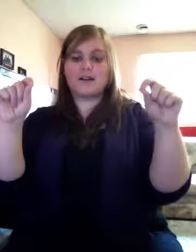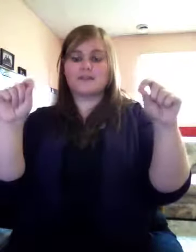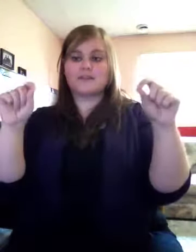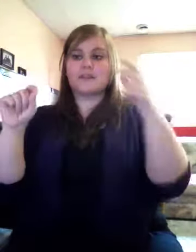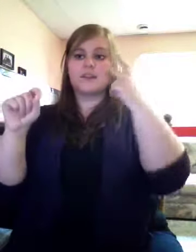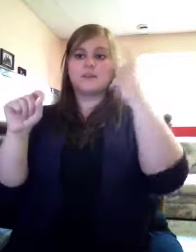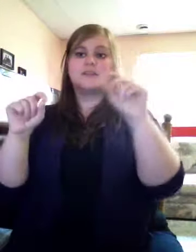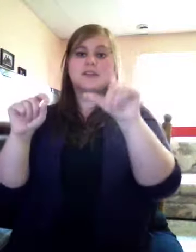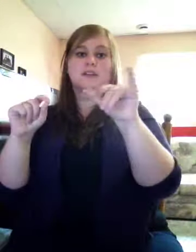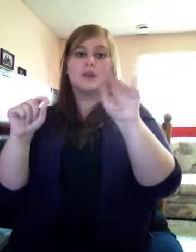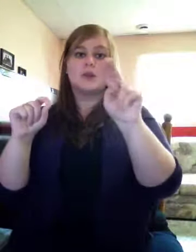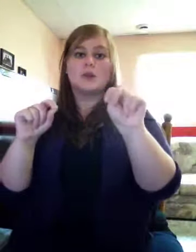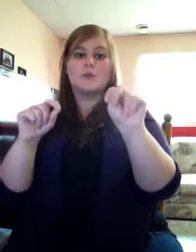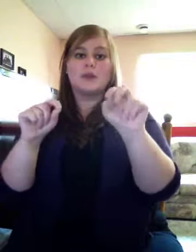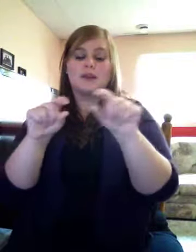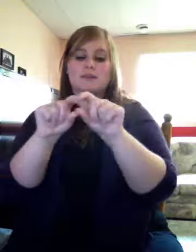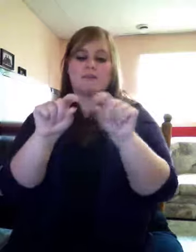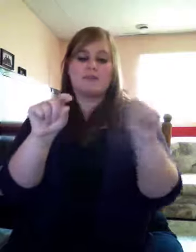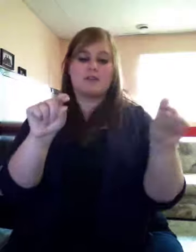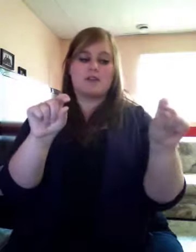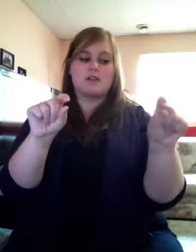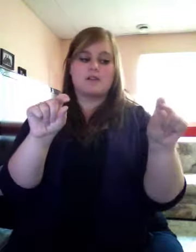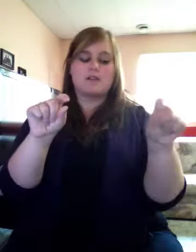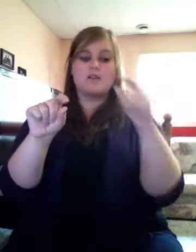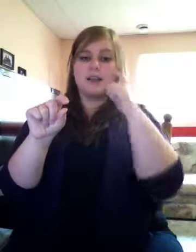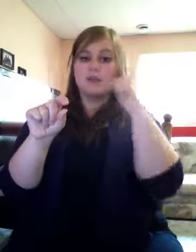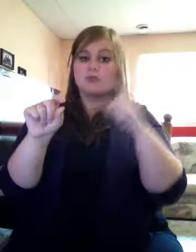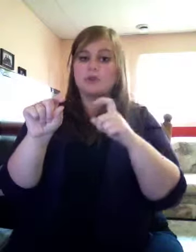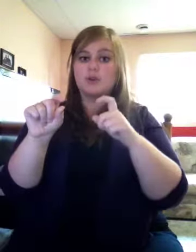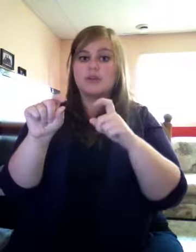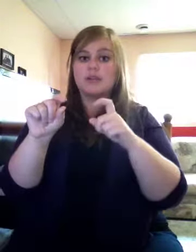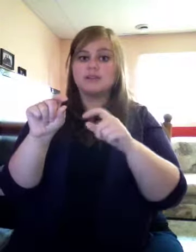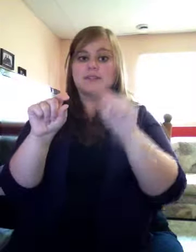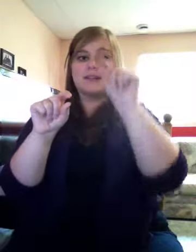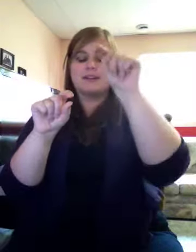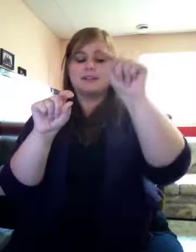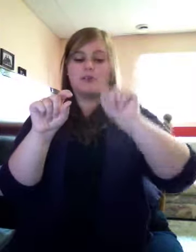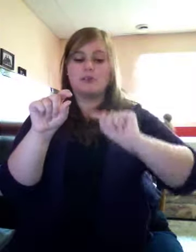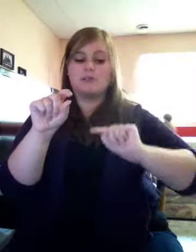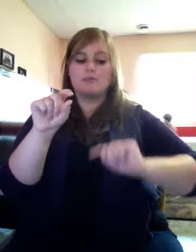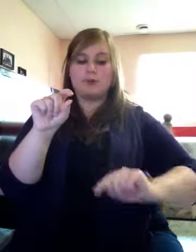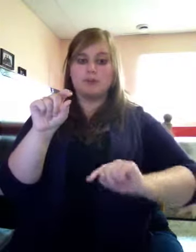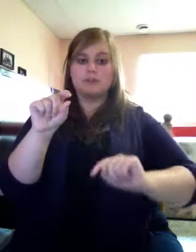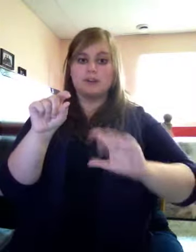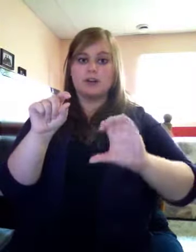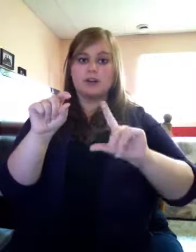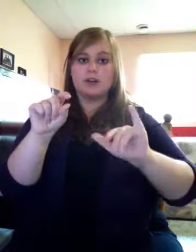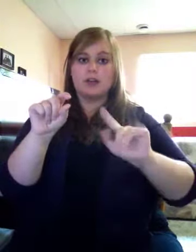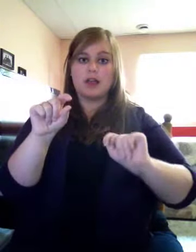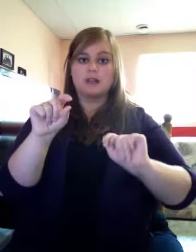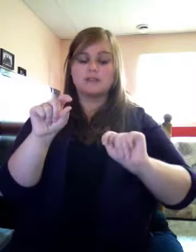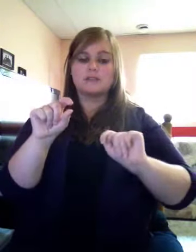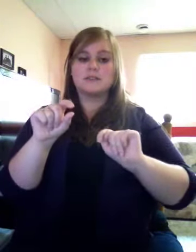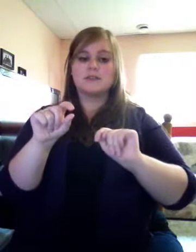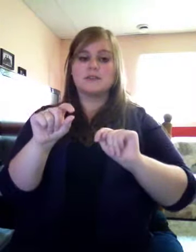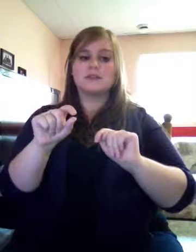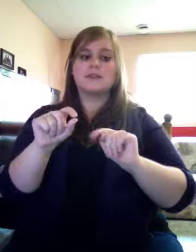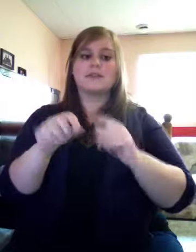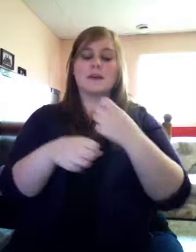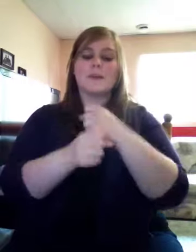of our Subway sandwich, and notice the anterior and posterior burden of clot making up the loaves of the bread circumferentially